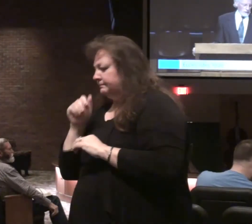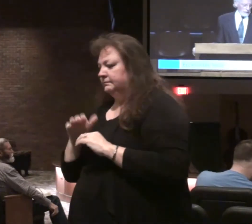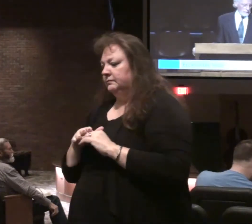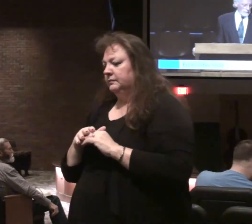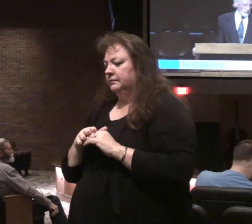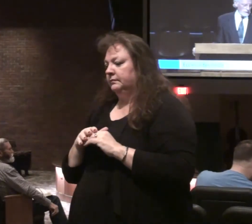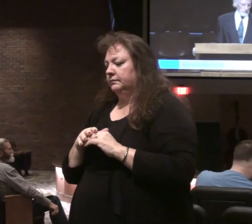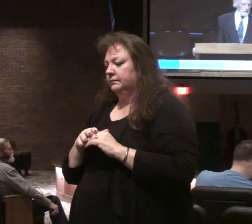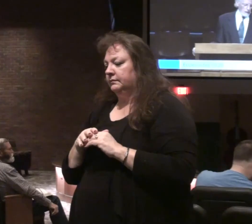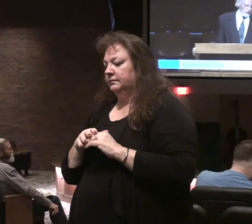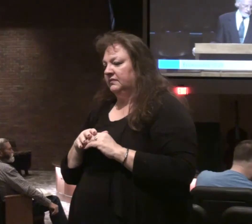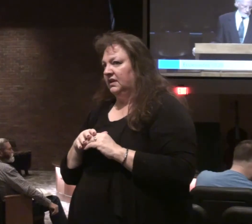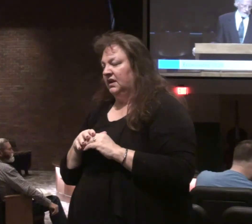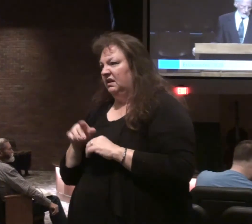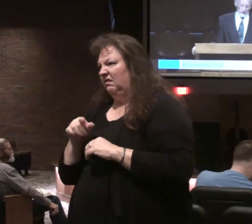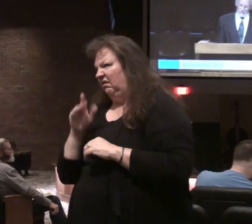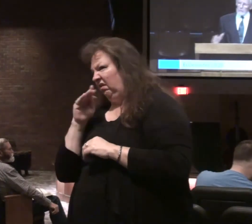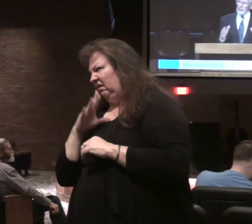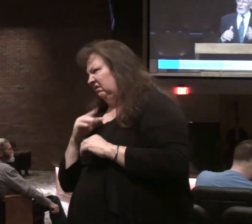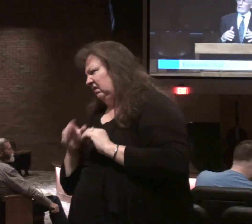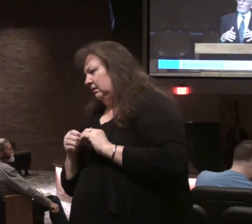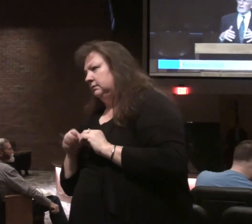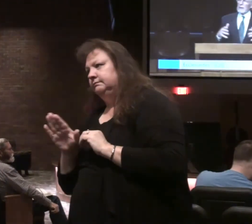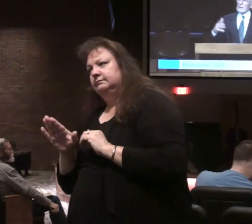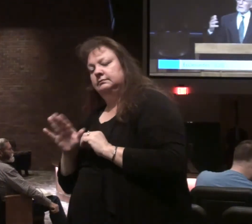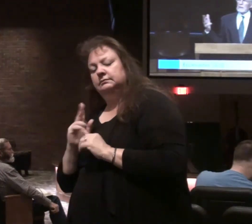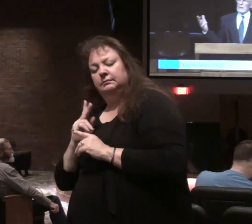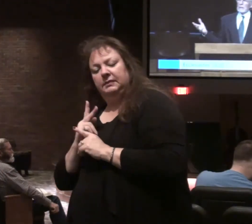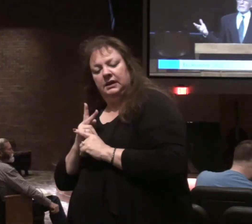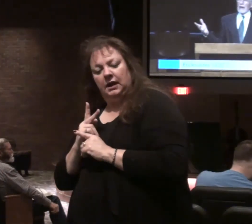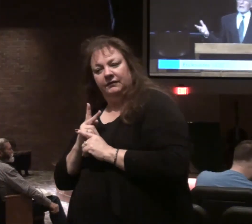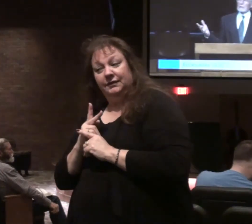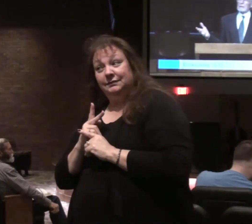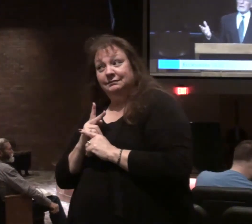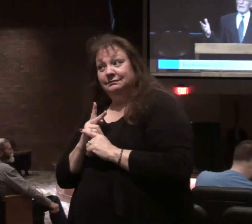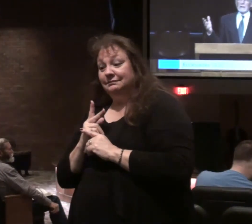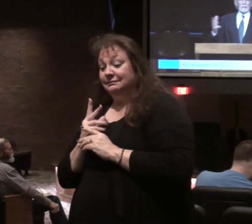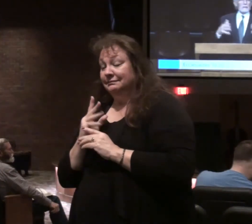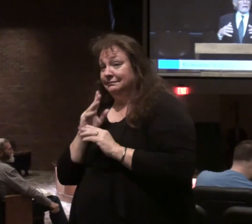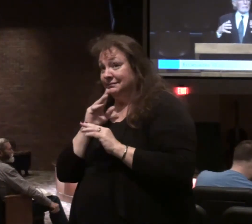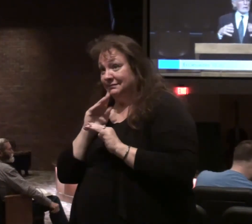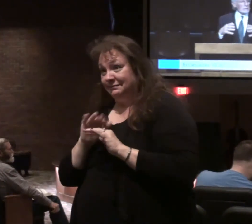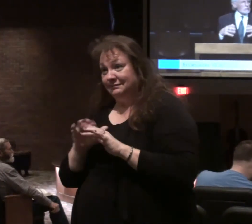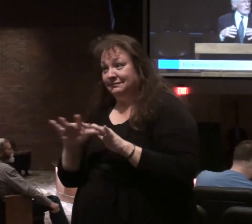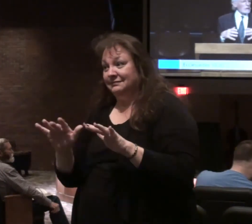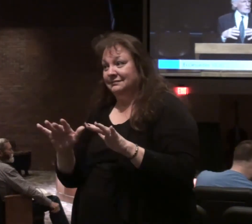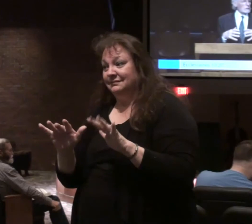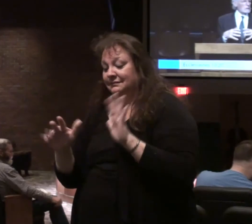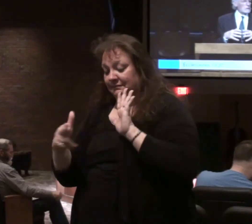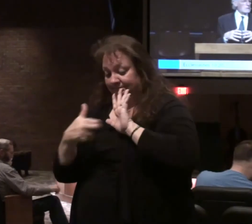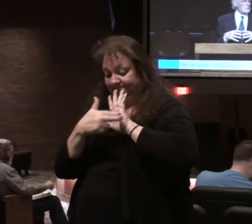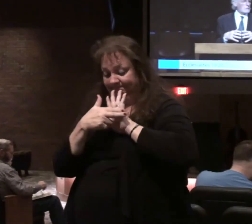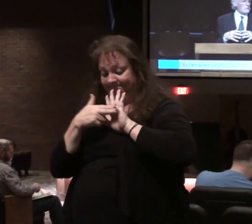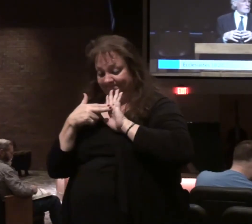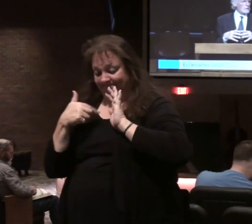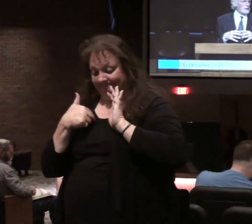among ourselves, but that guy, we want to be careful because it comes out and then that marks